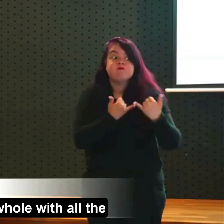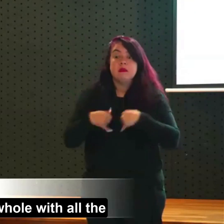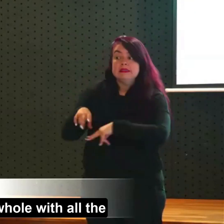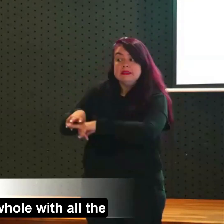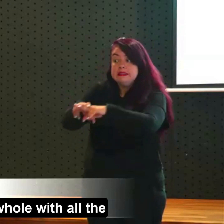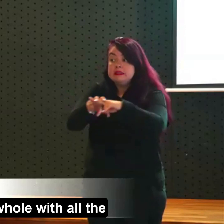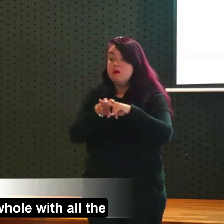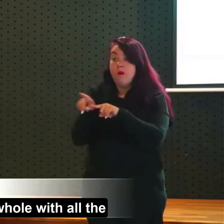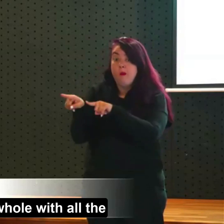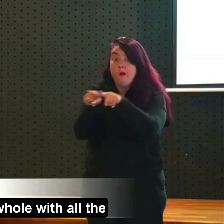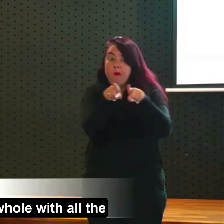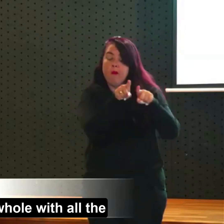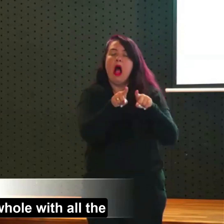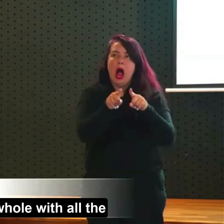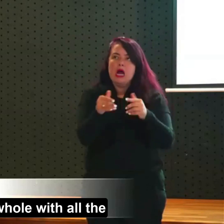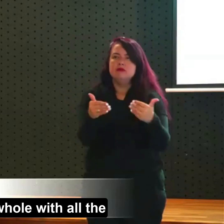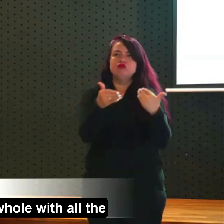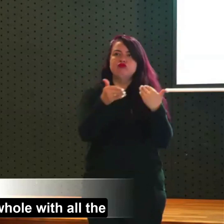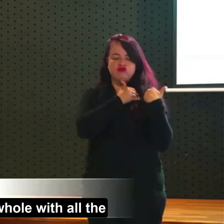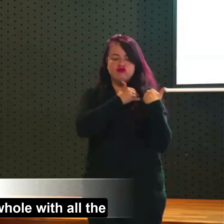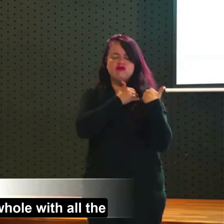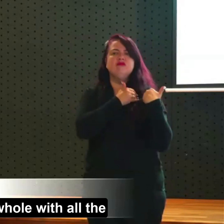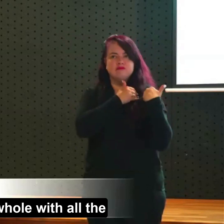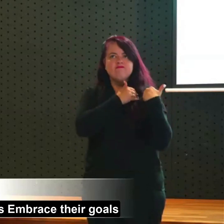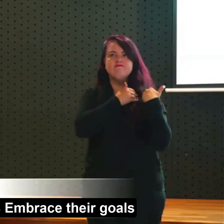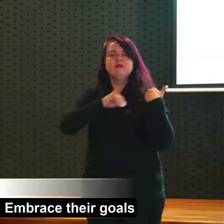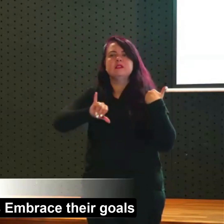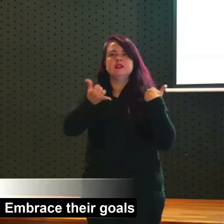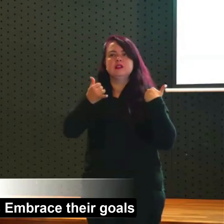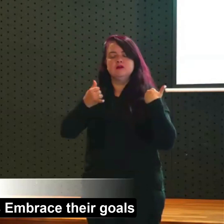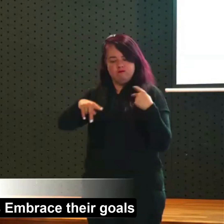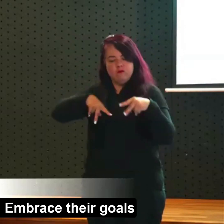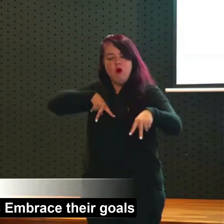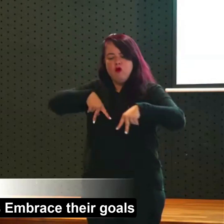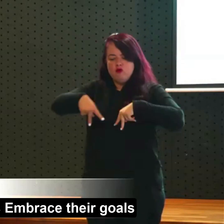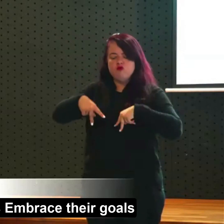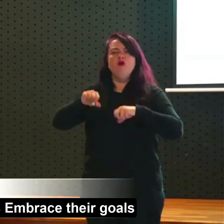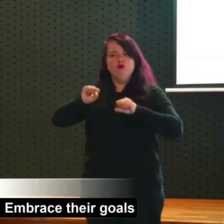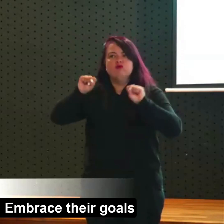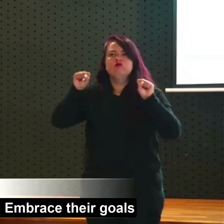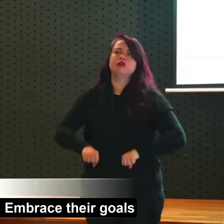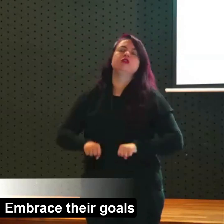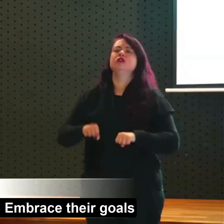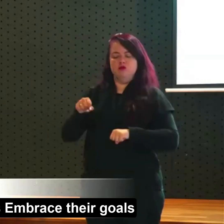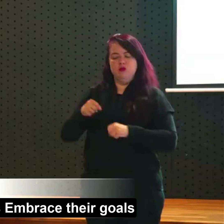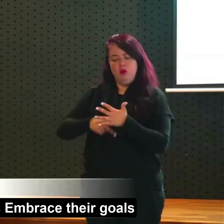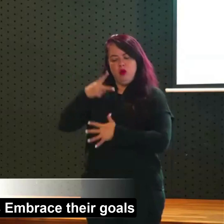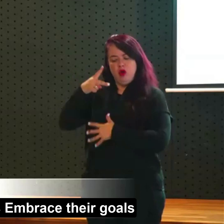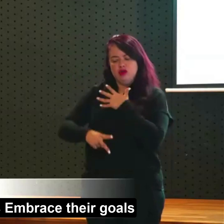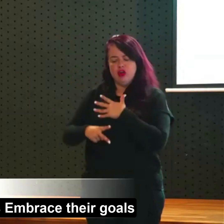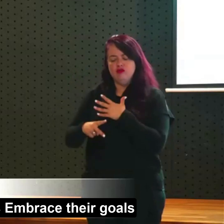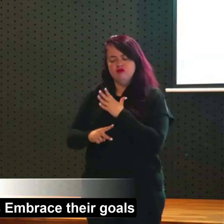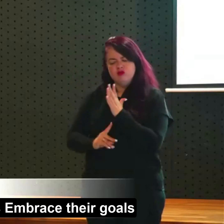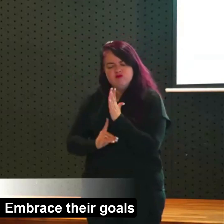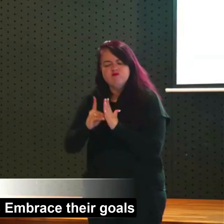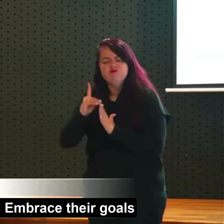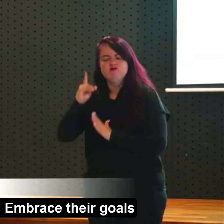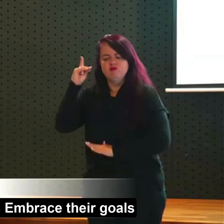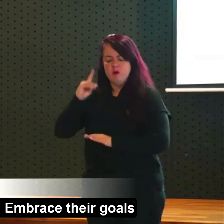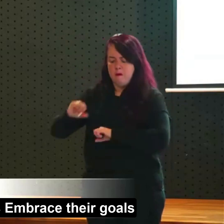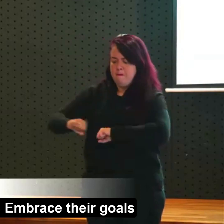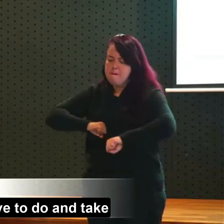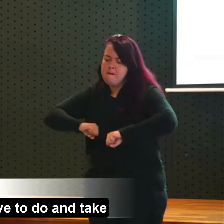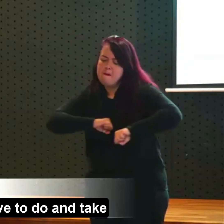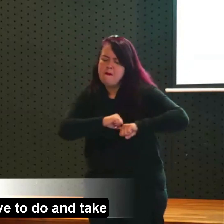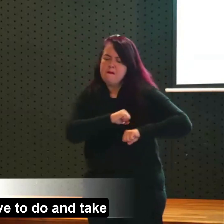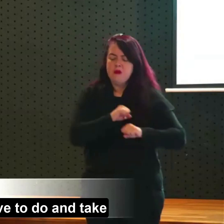participating as a whole, where all the stakeholders embrace their goals,